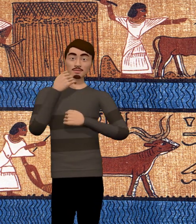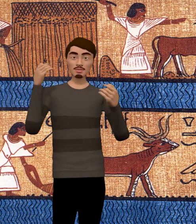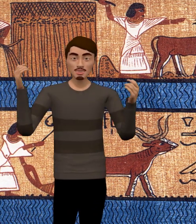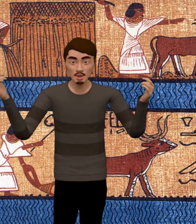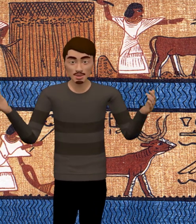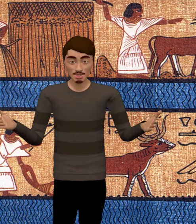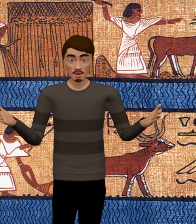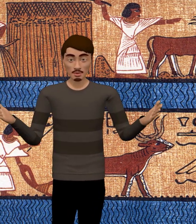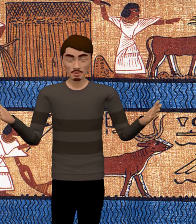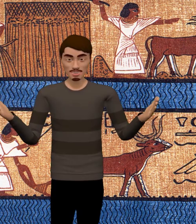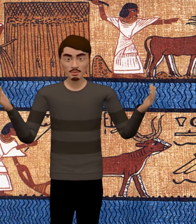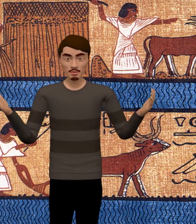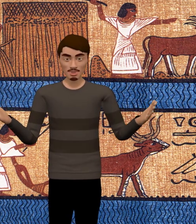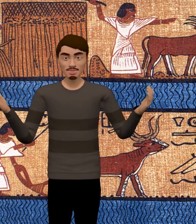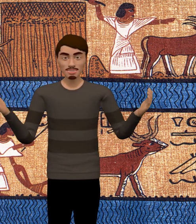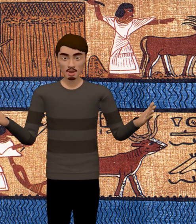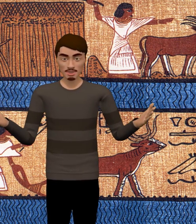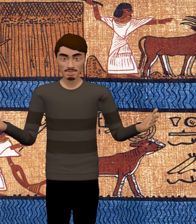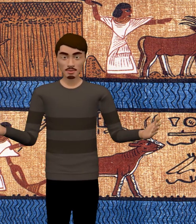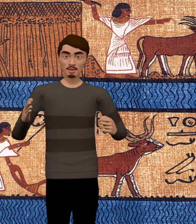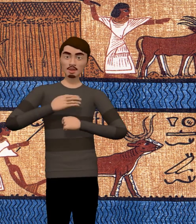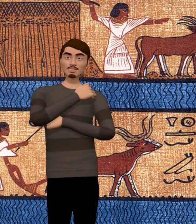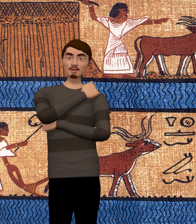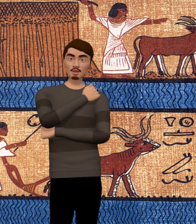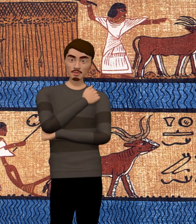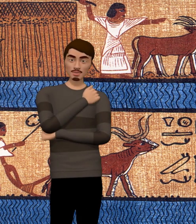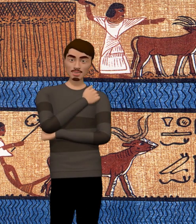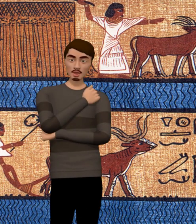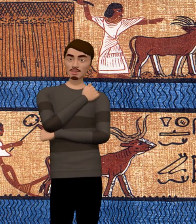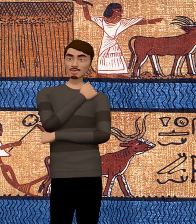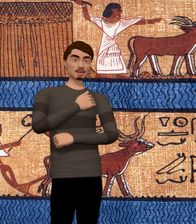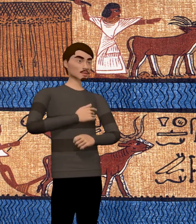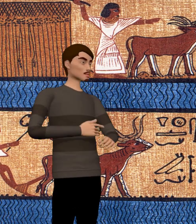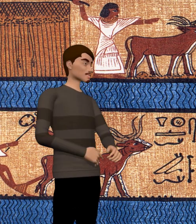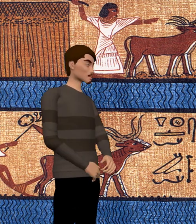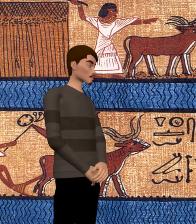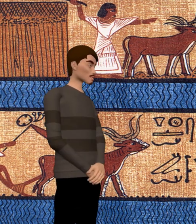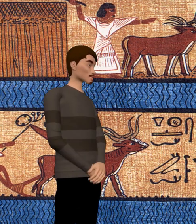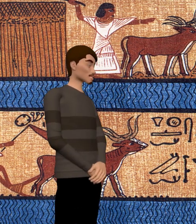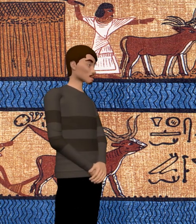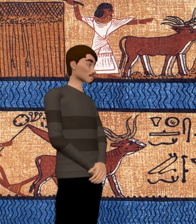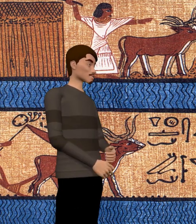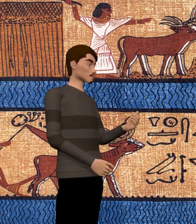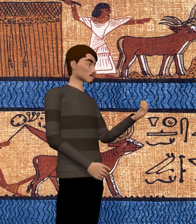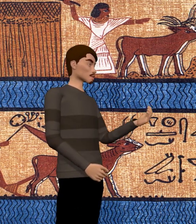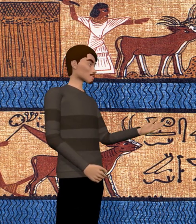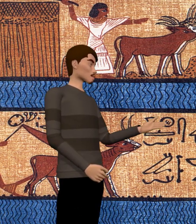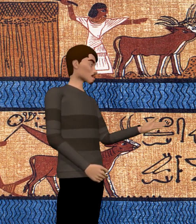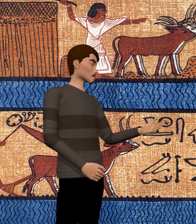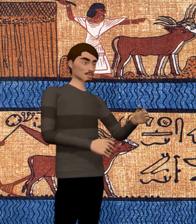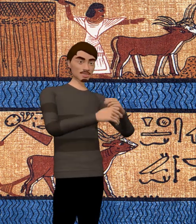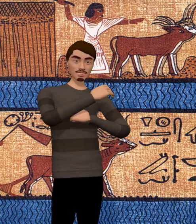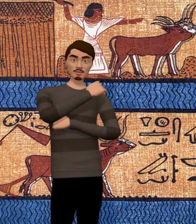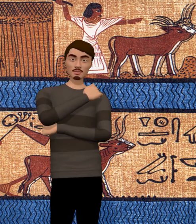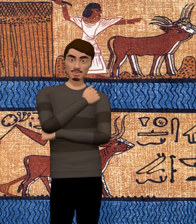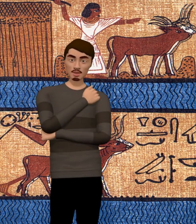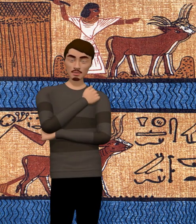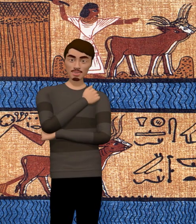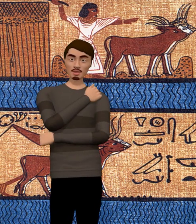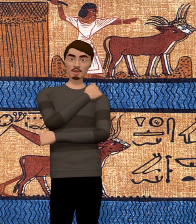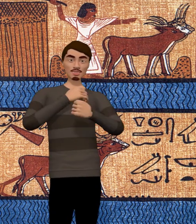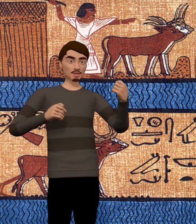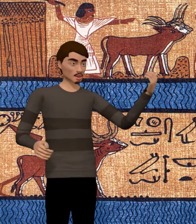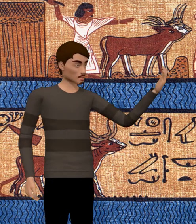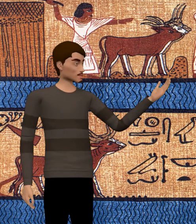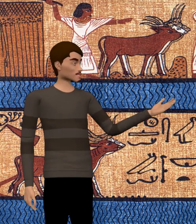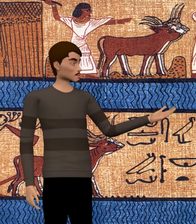The idea that the Egyptians had of paradise corresponded to an idealized image of life on earth. It was thought of